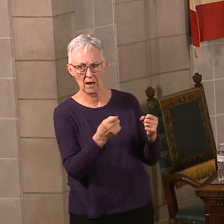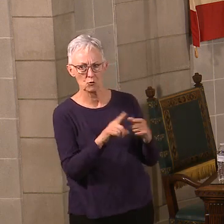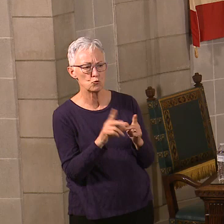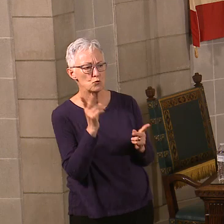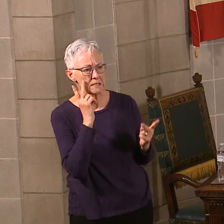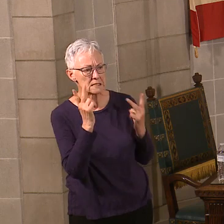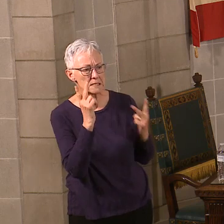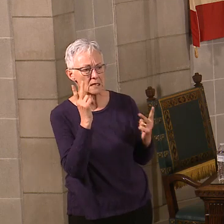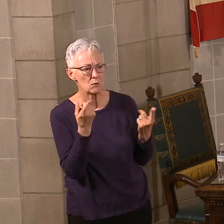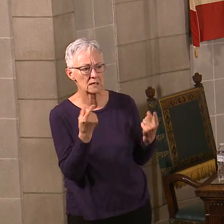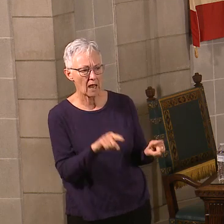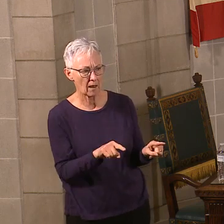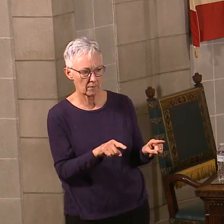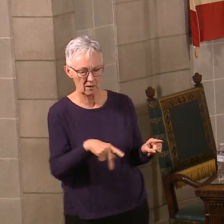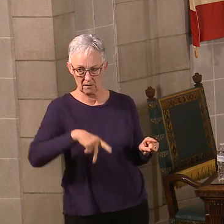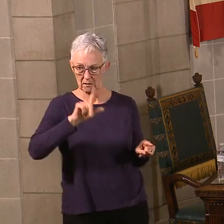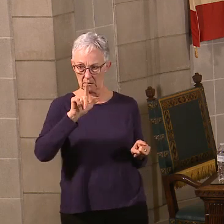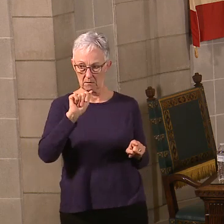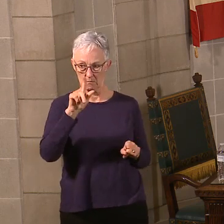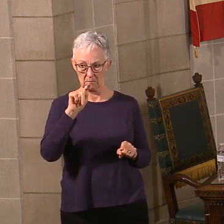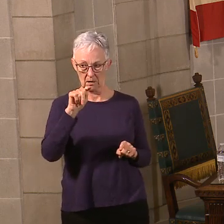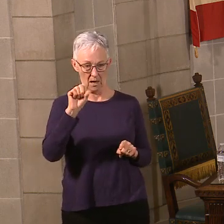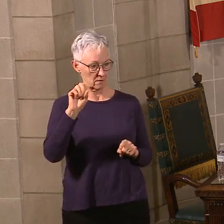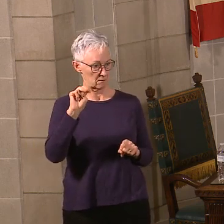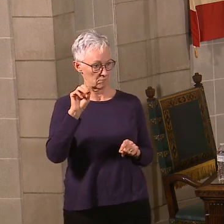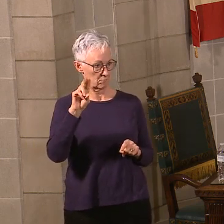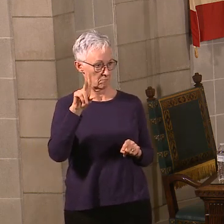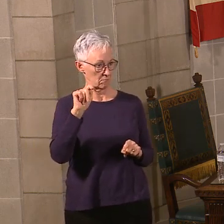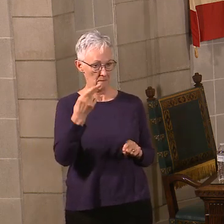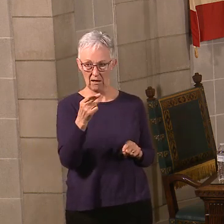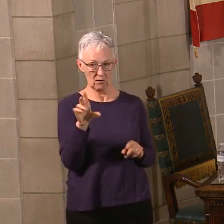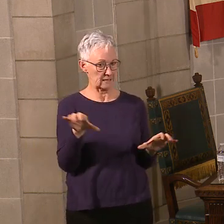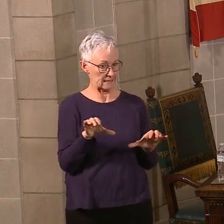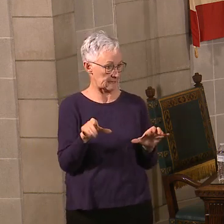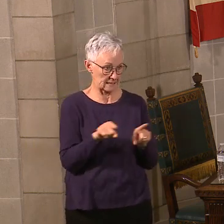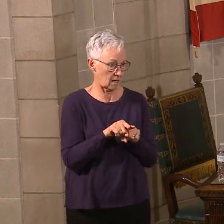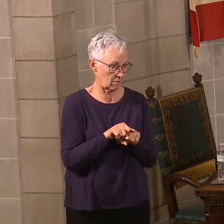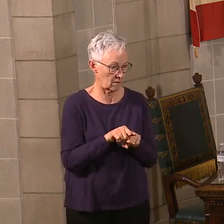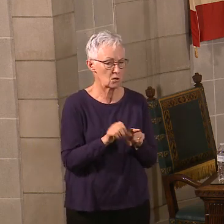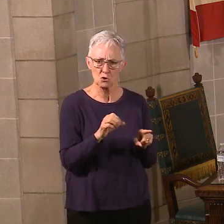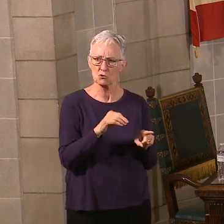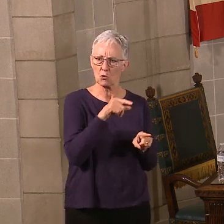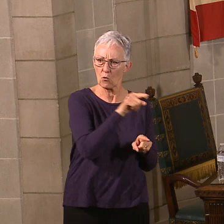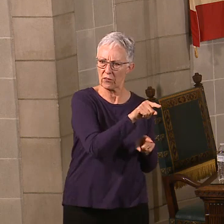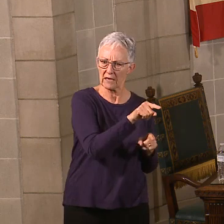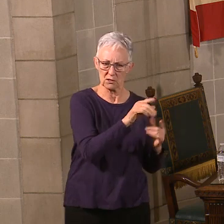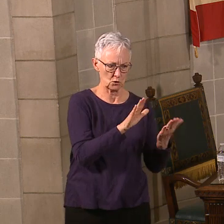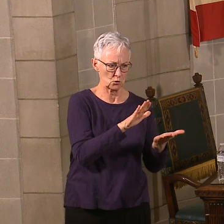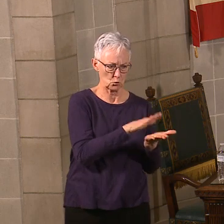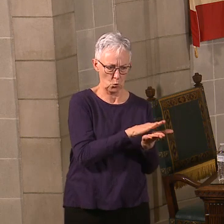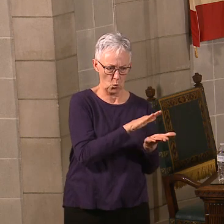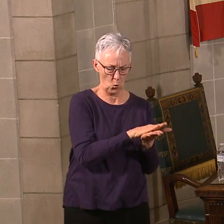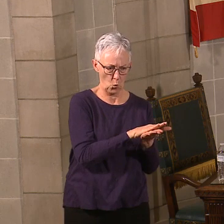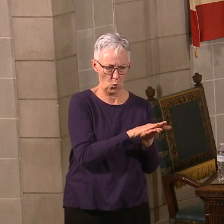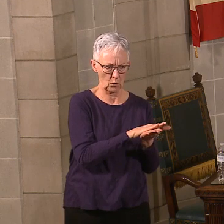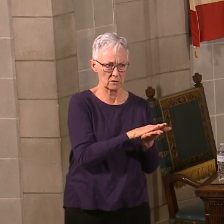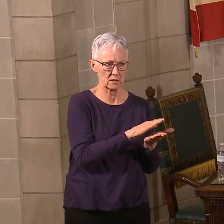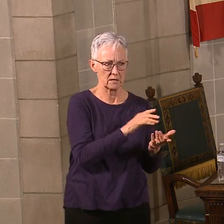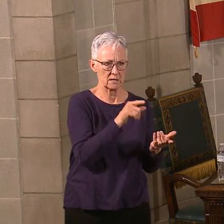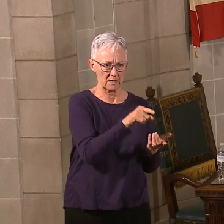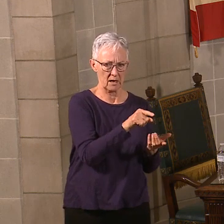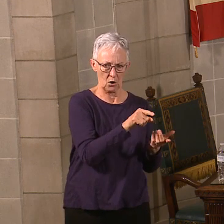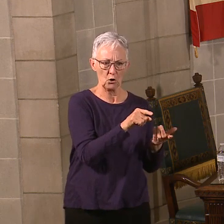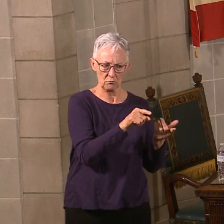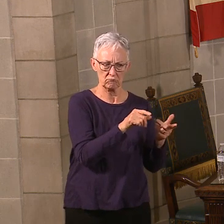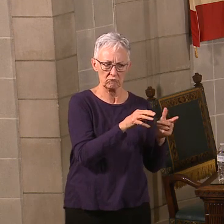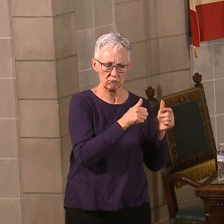Plattsmouth also followed suit. So what you see there is, again, somebody taking proactive steps. The schools in New York didn't close until March